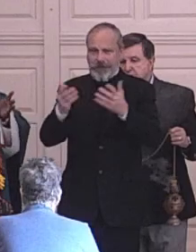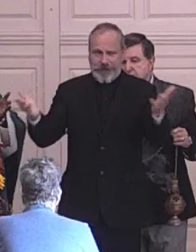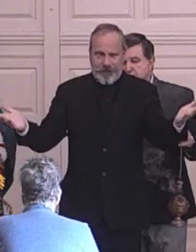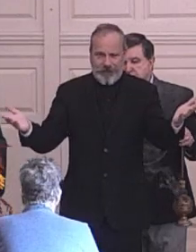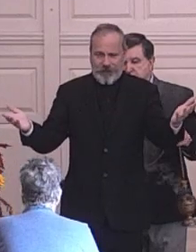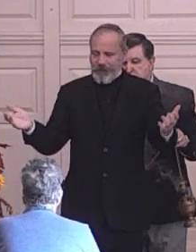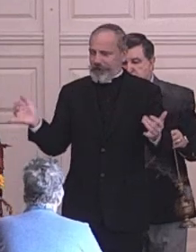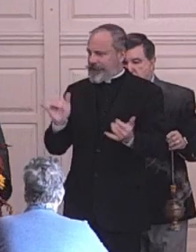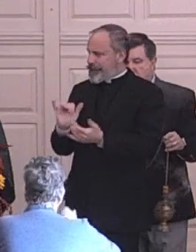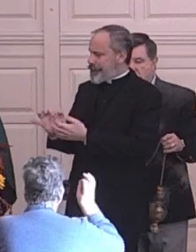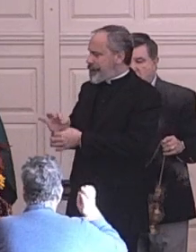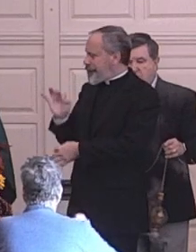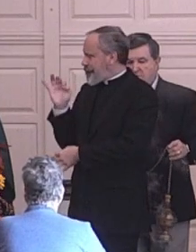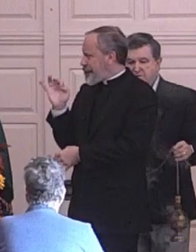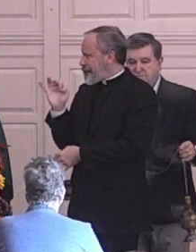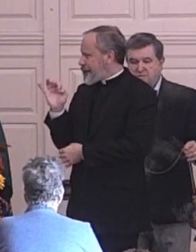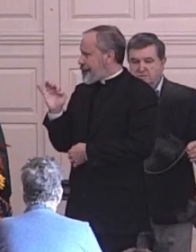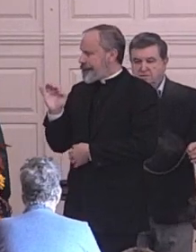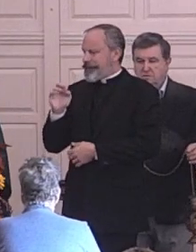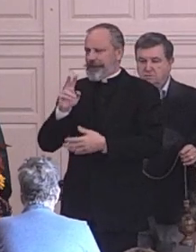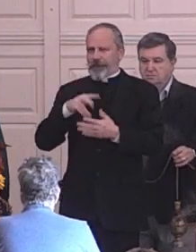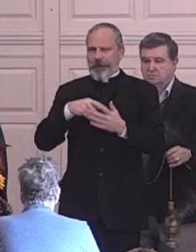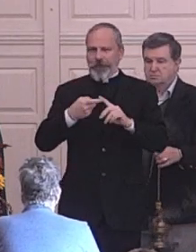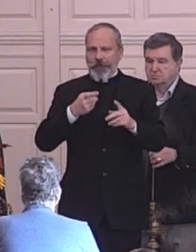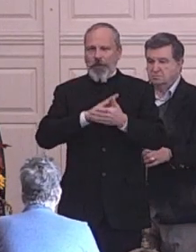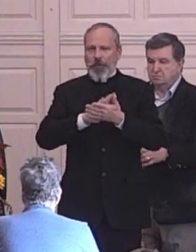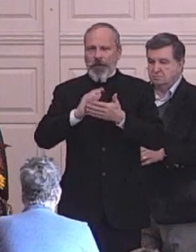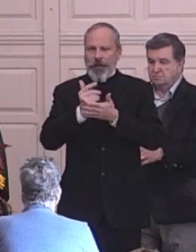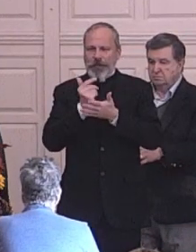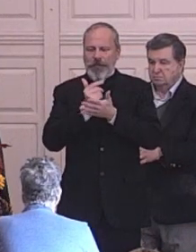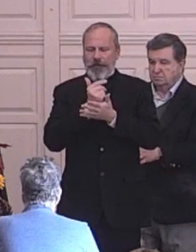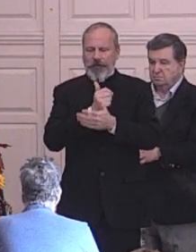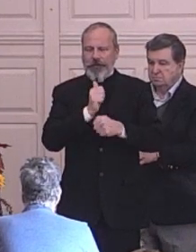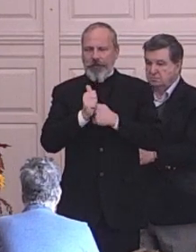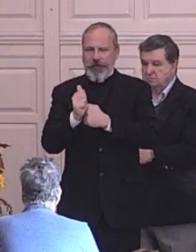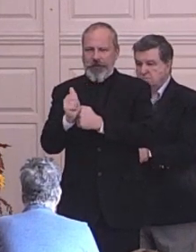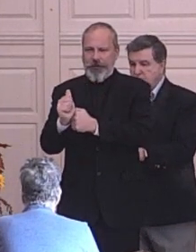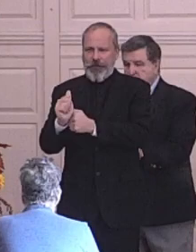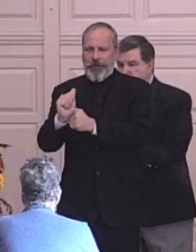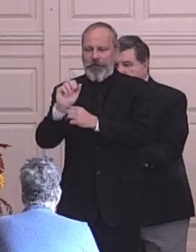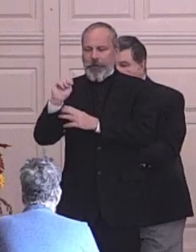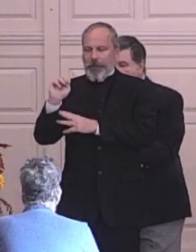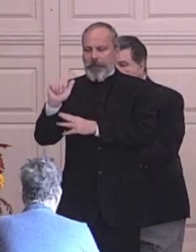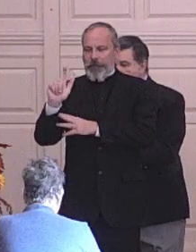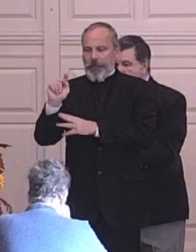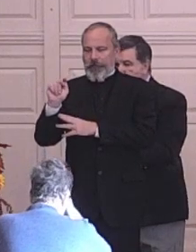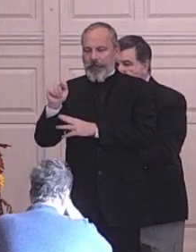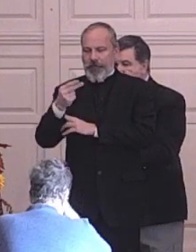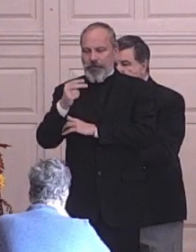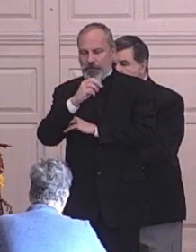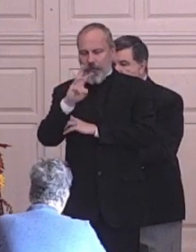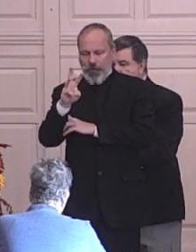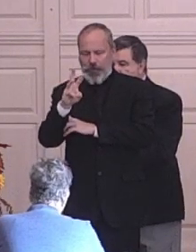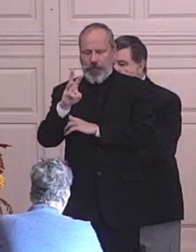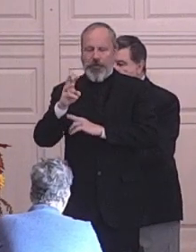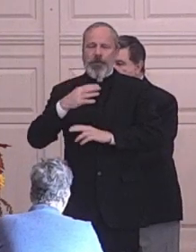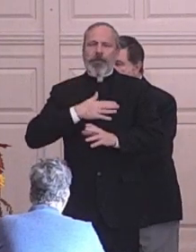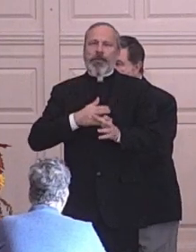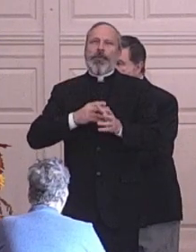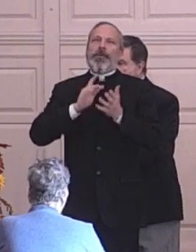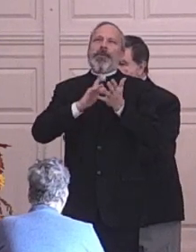Lord be with you. And with your spirit. A reading from the Holy Gospel according to Matthew. Glory to you, O